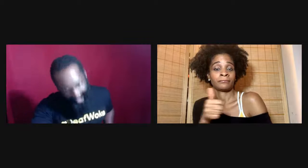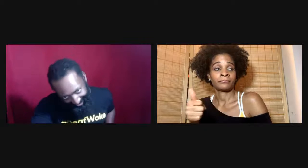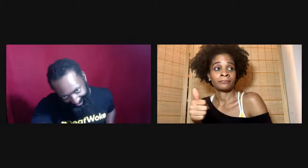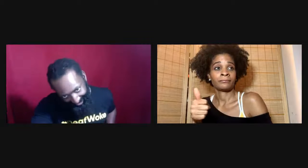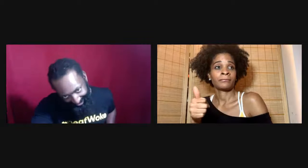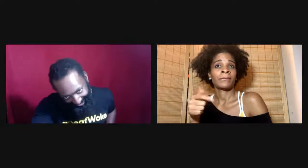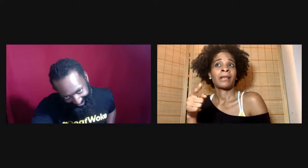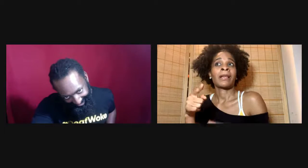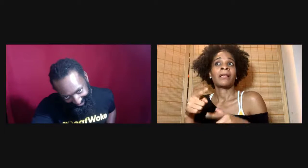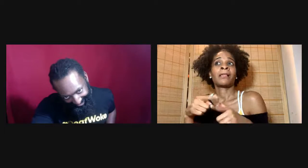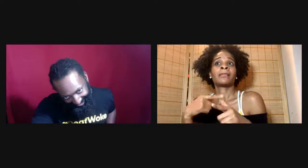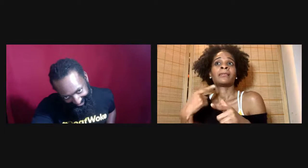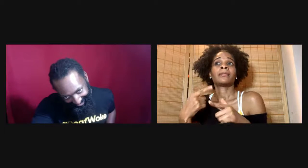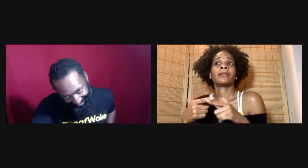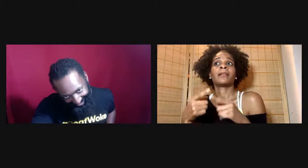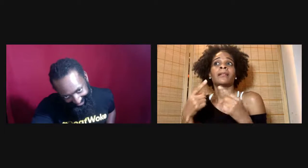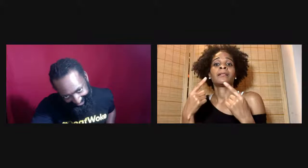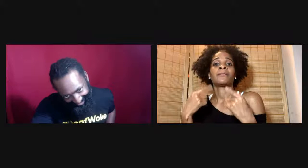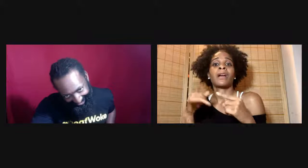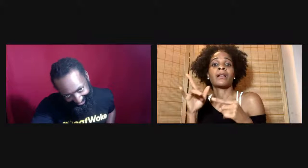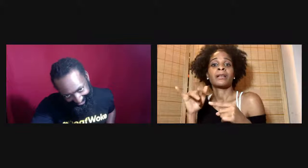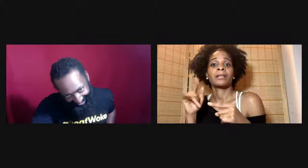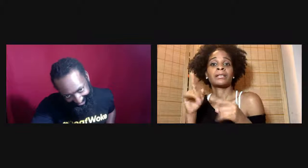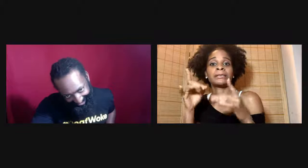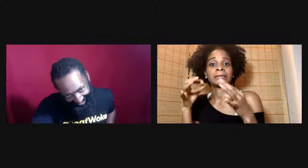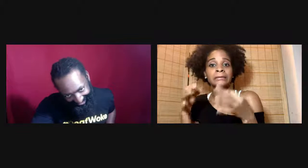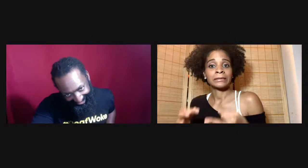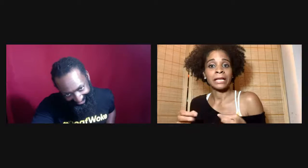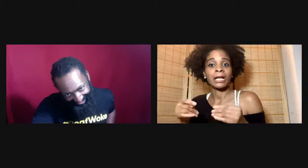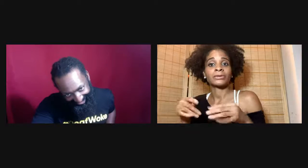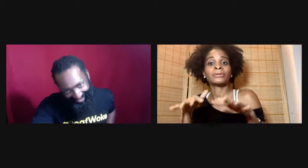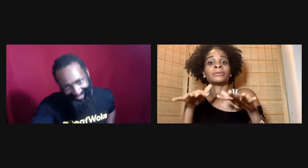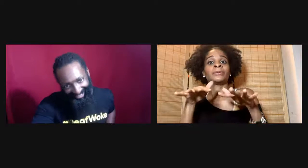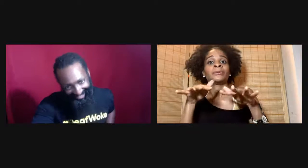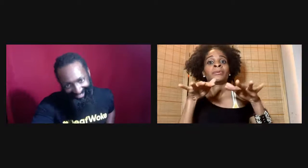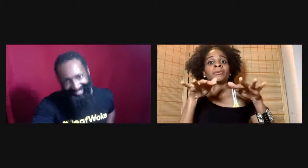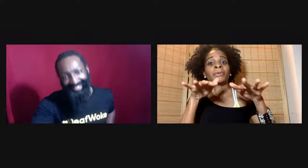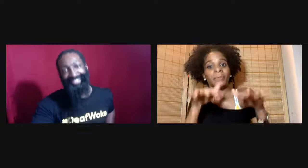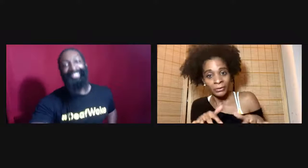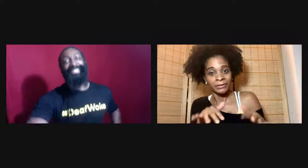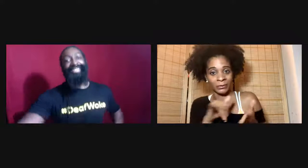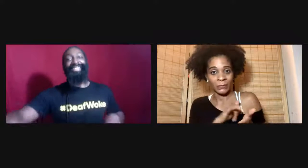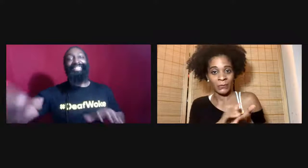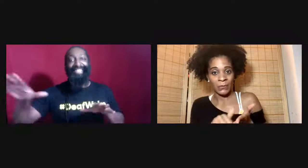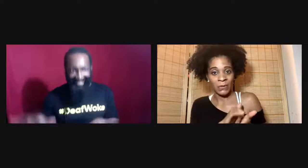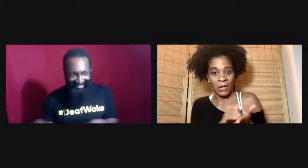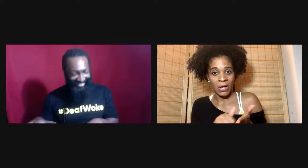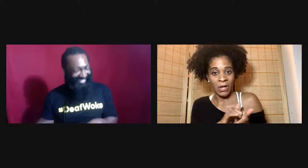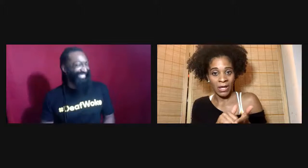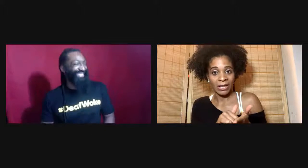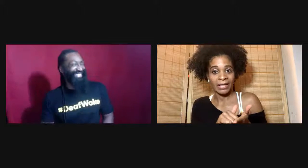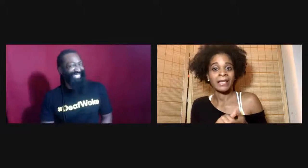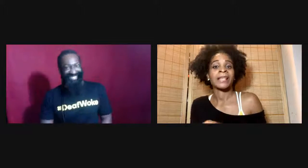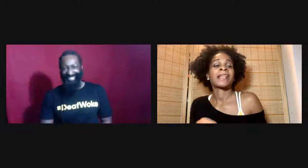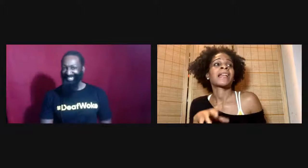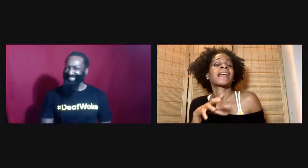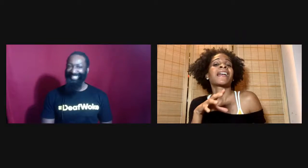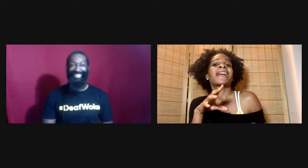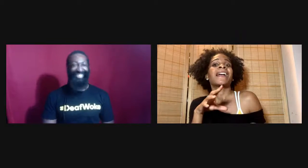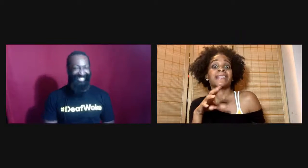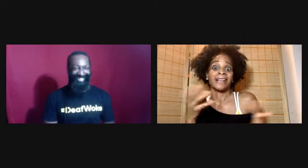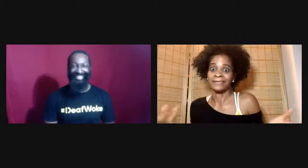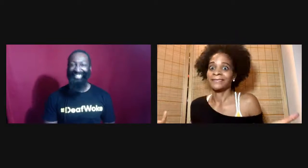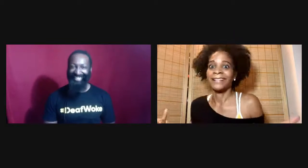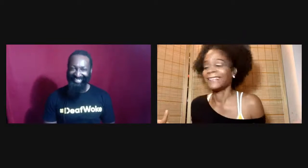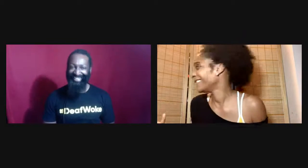commute. That had some travel involved. And so I finally decided to move officially